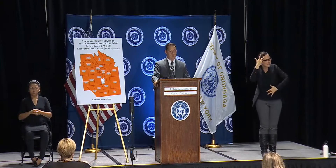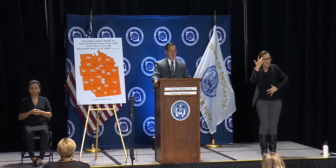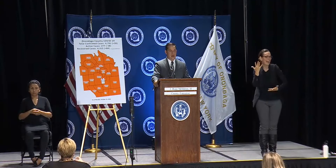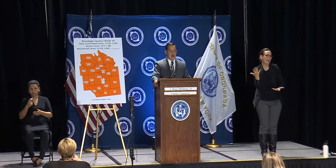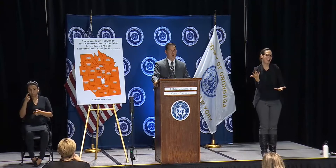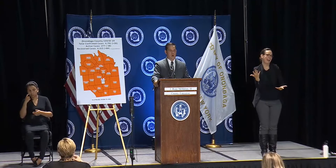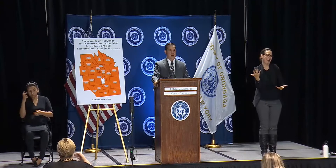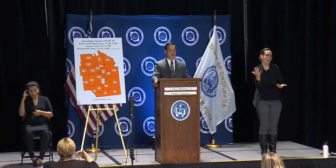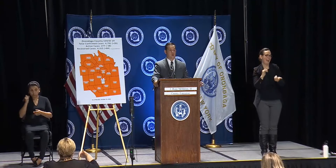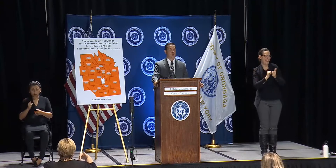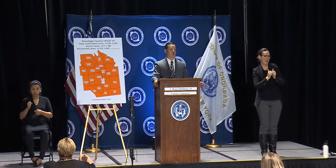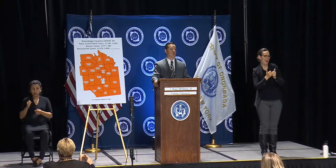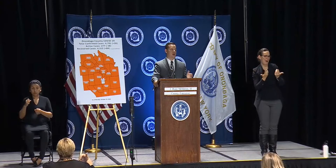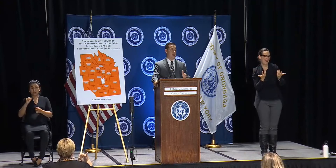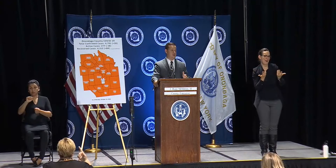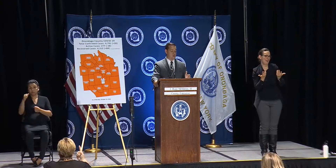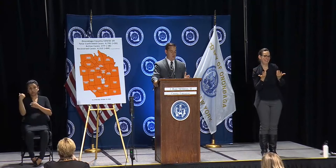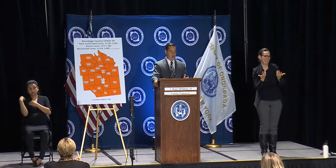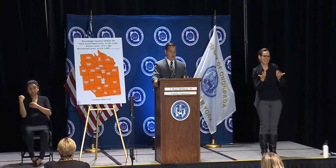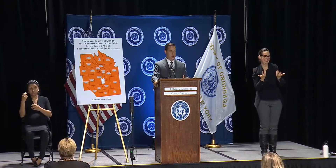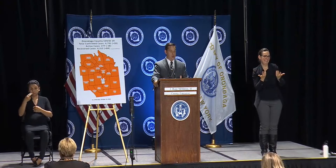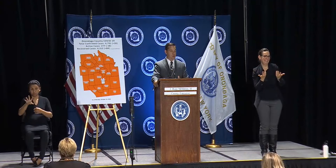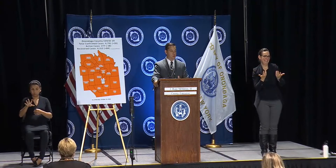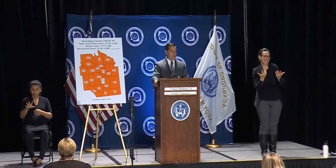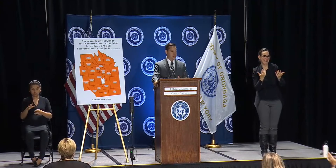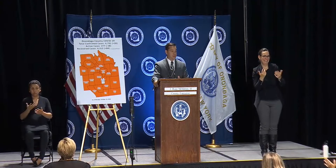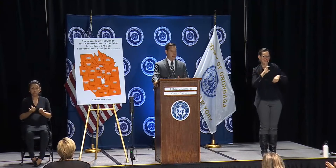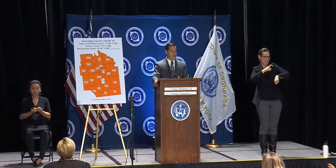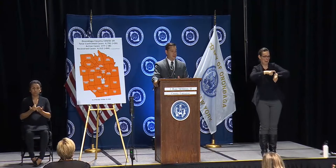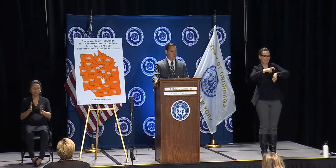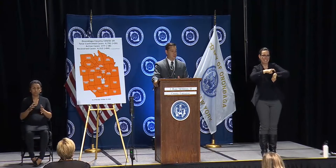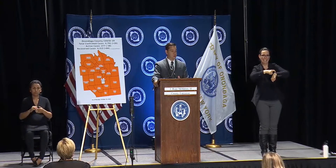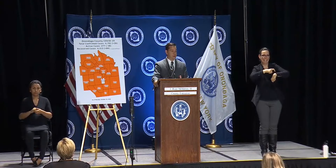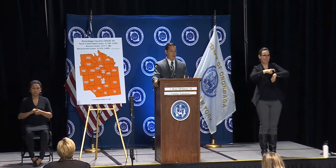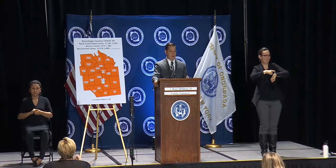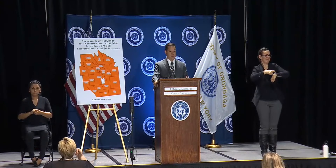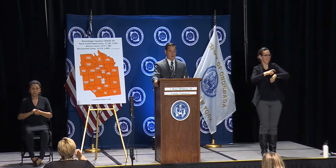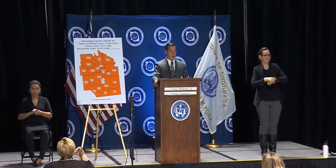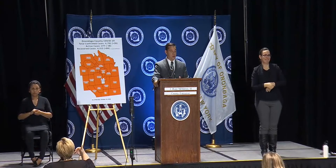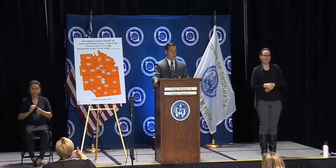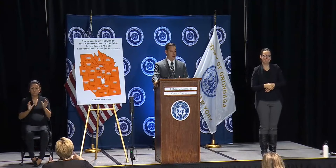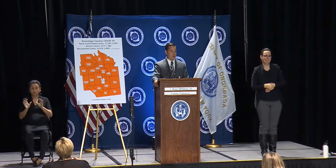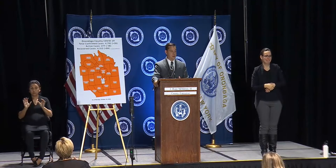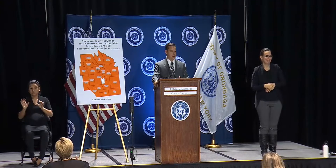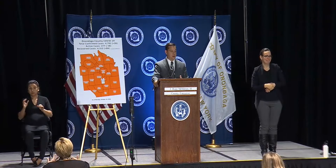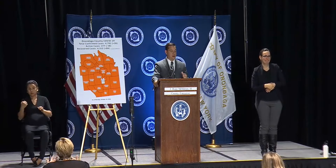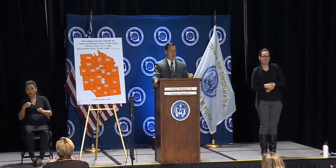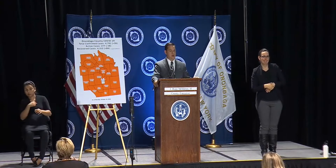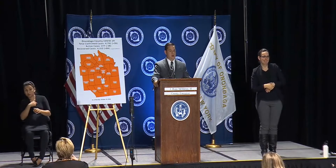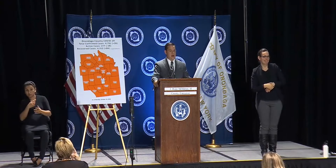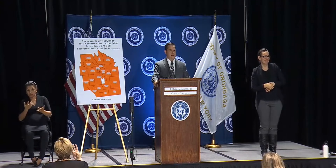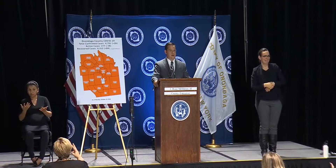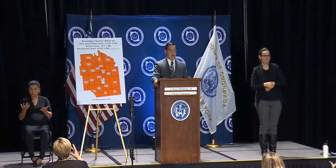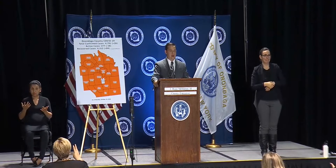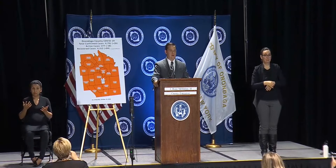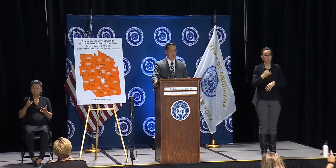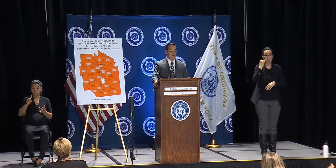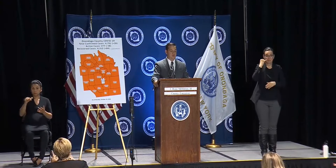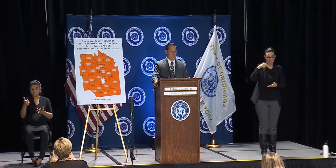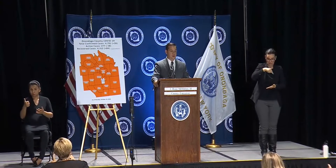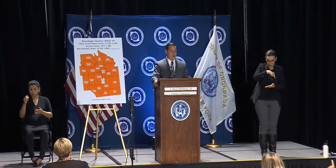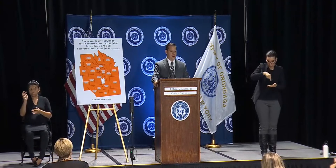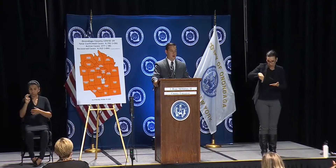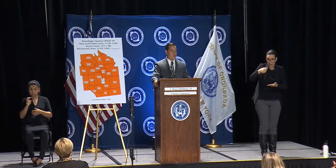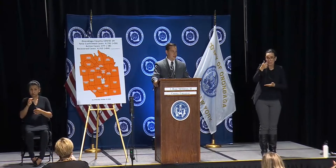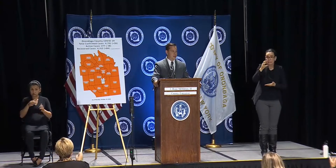So now I think we're through that. So if we get a good 16,000 tests this week, I think we have a very good positive rate there. I think I have